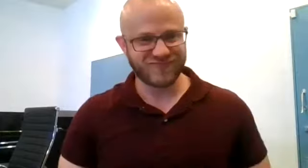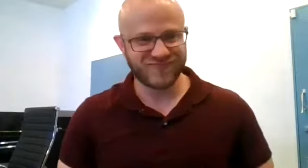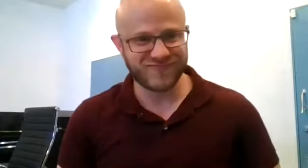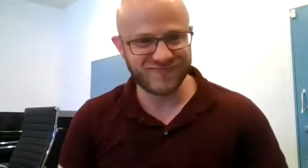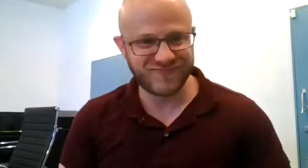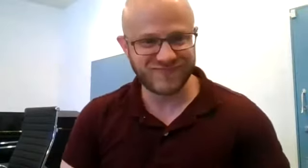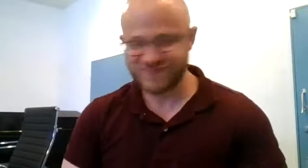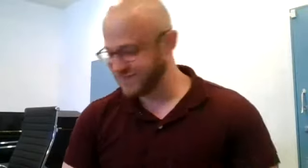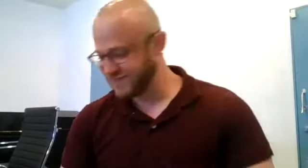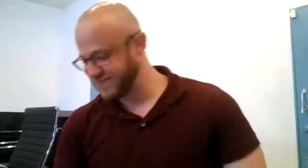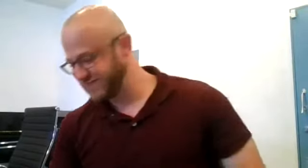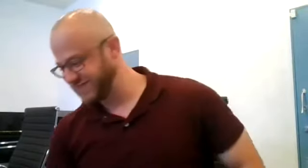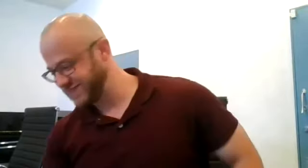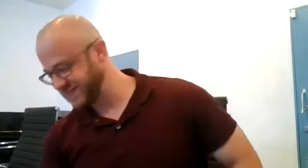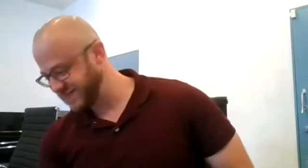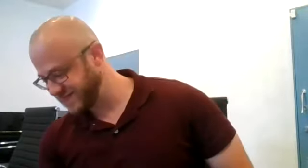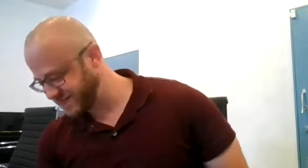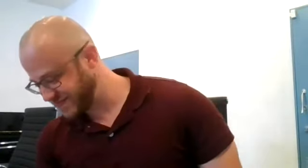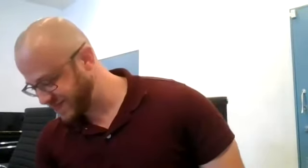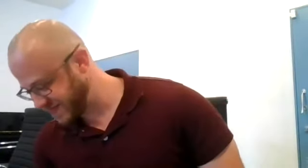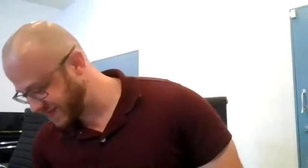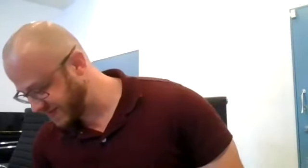like it. I'll accept it.